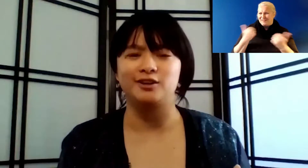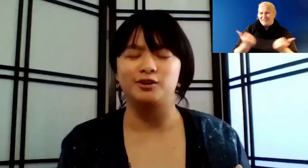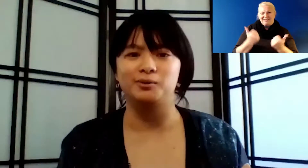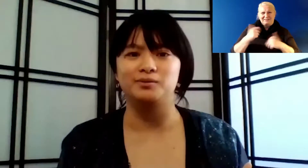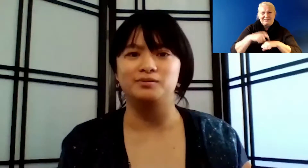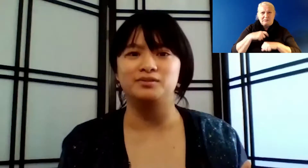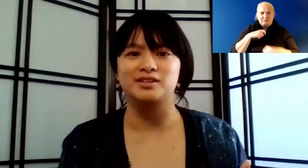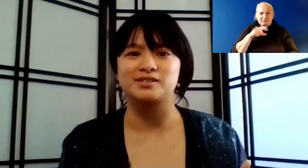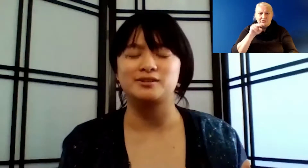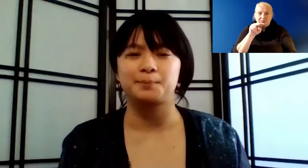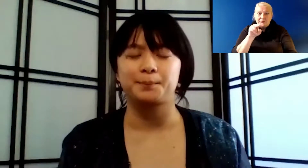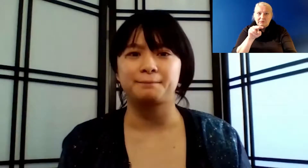you, just